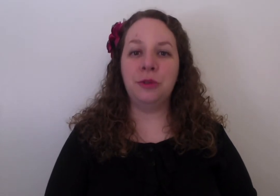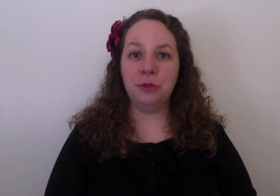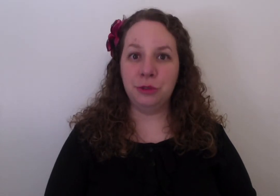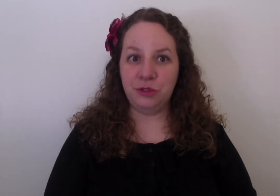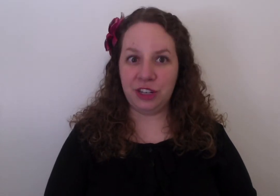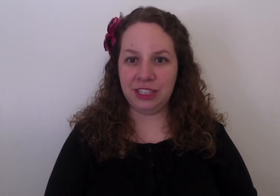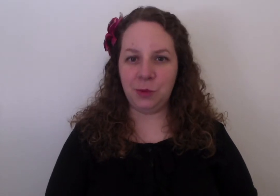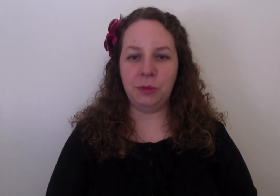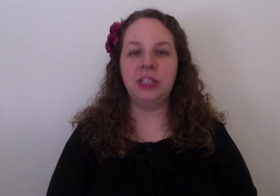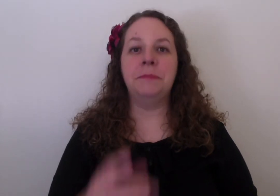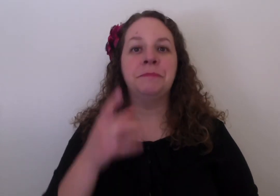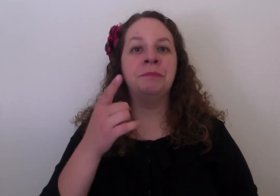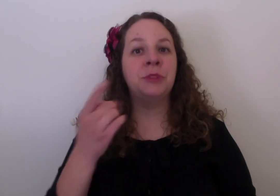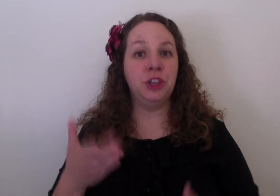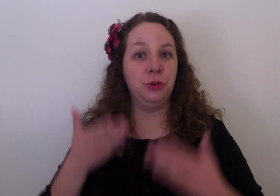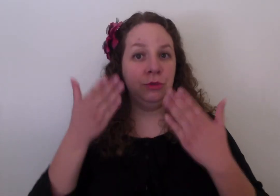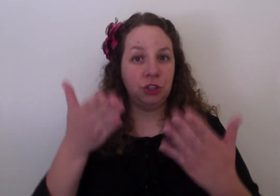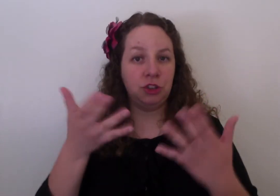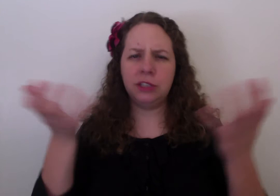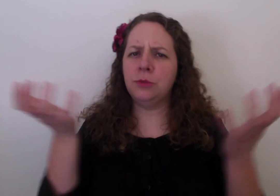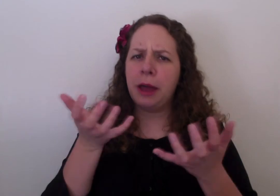through those phrases one more time. You suggest what?